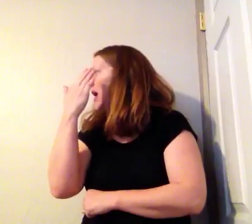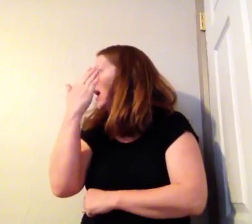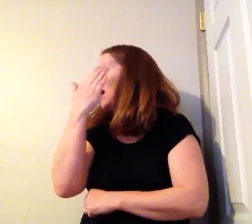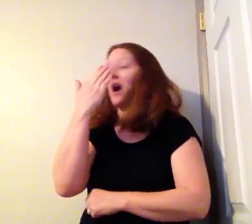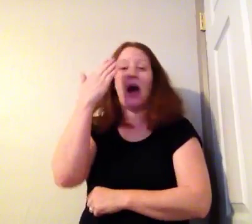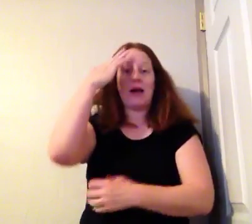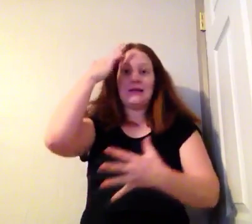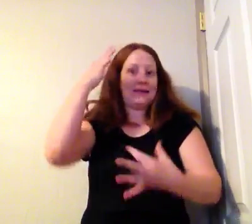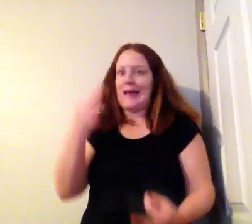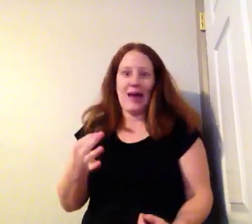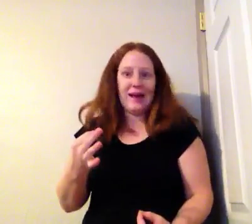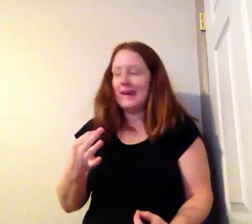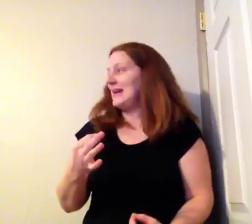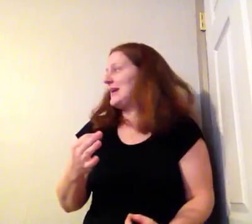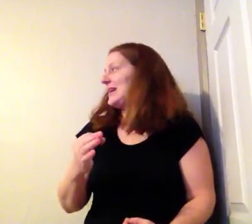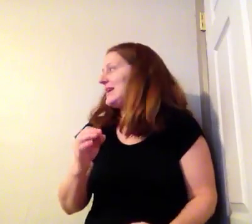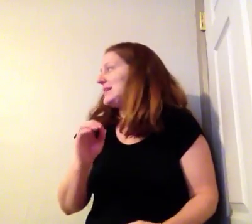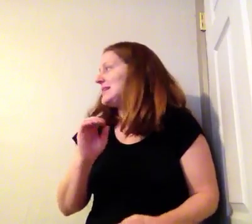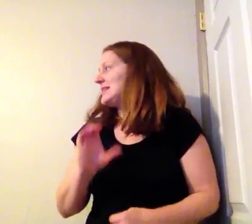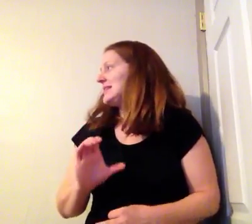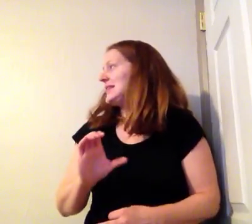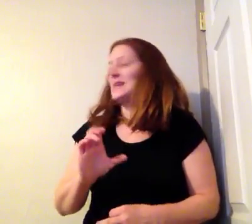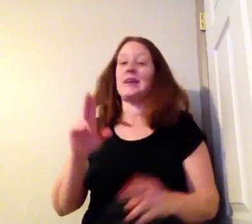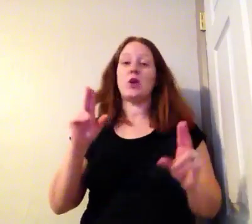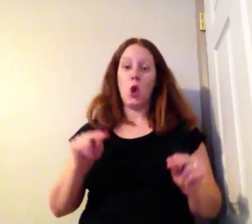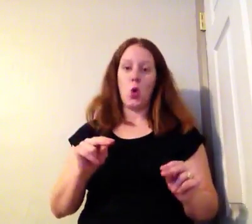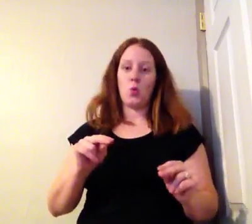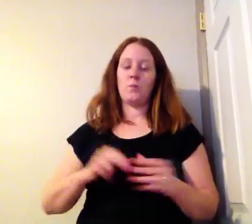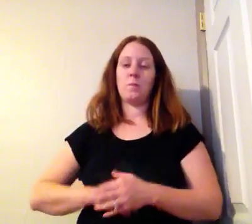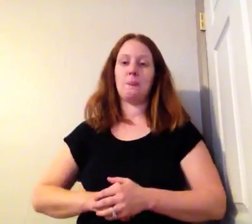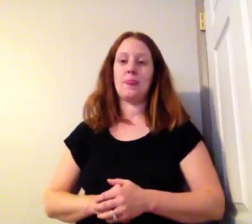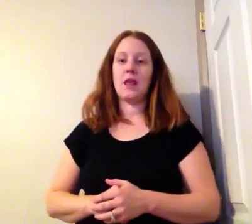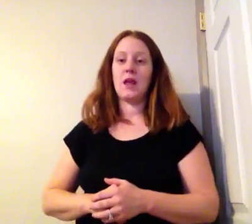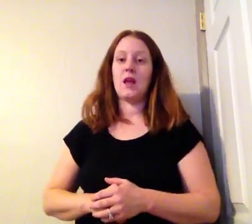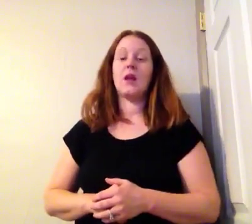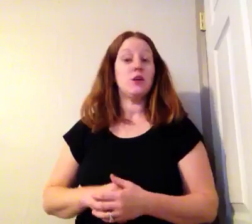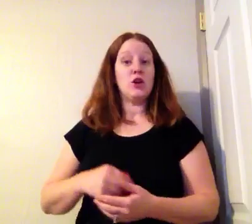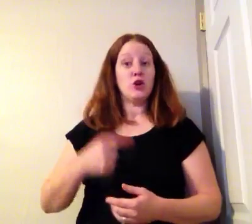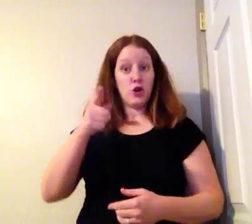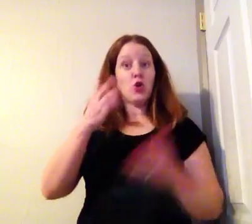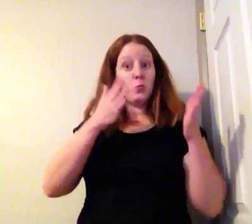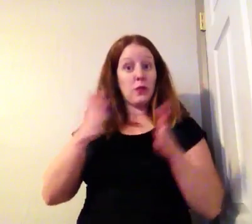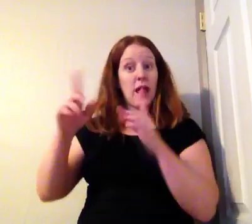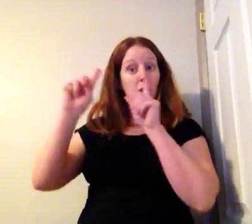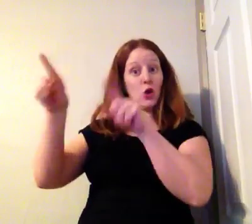you plan to go to medical school? Absolutely, undecided, or no?